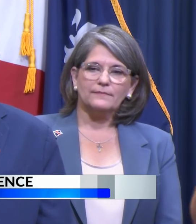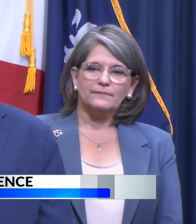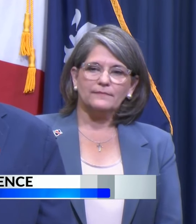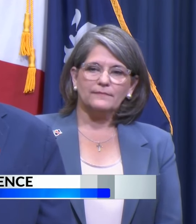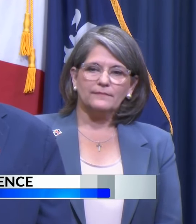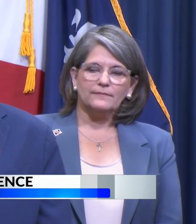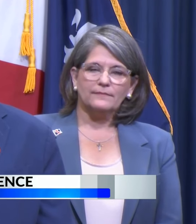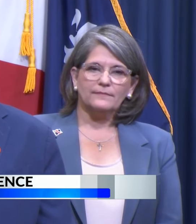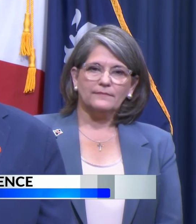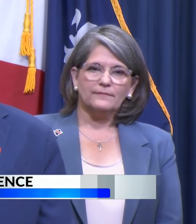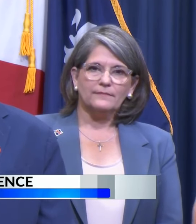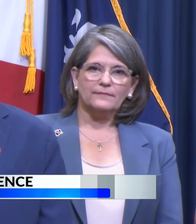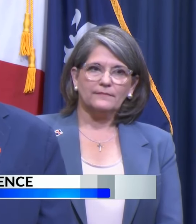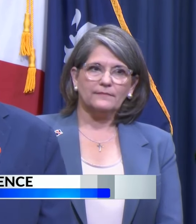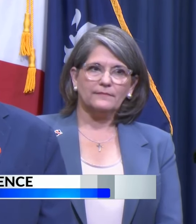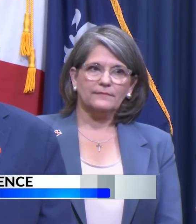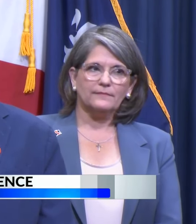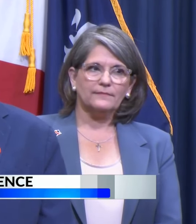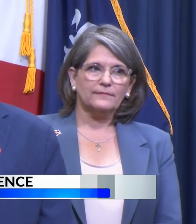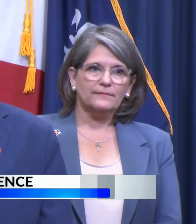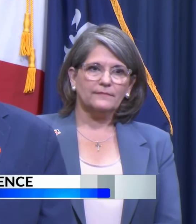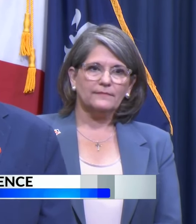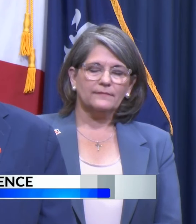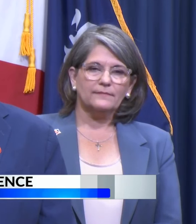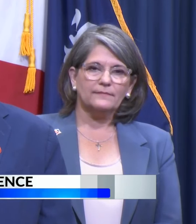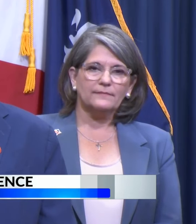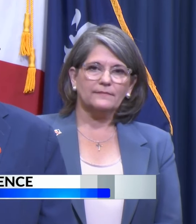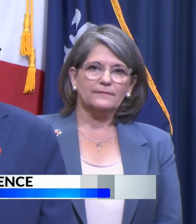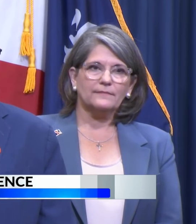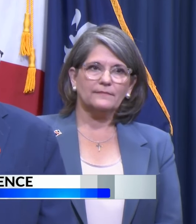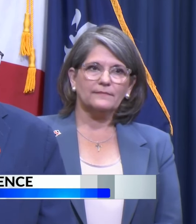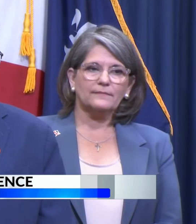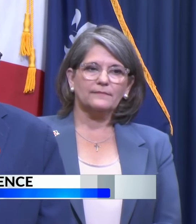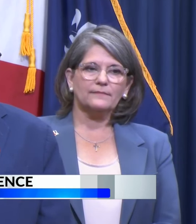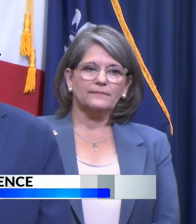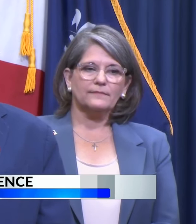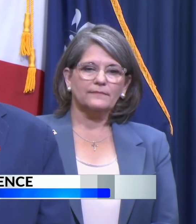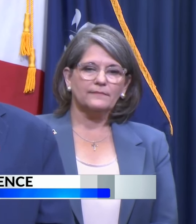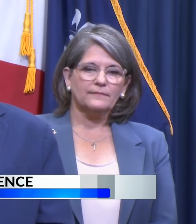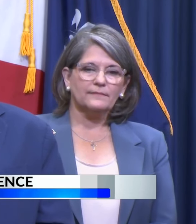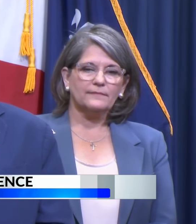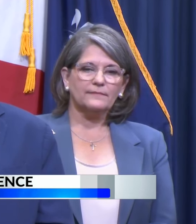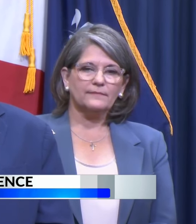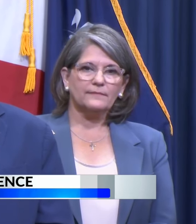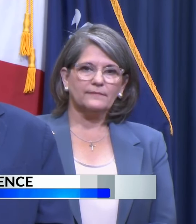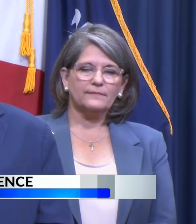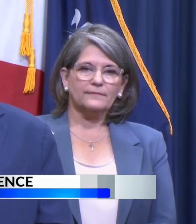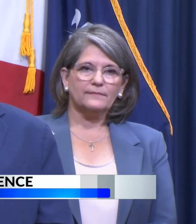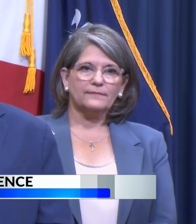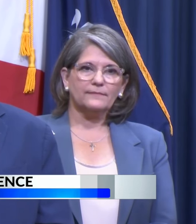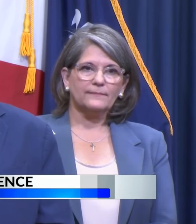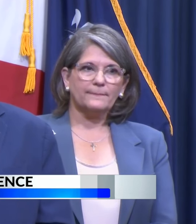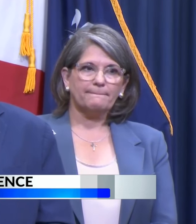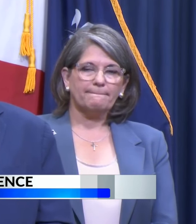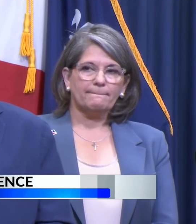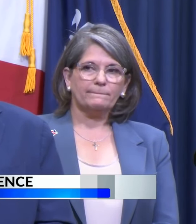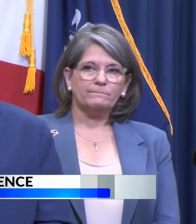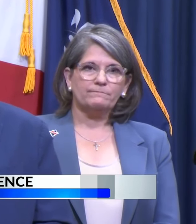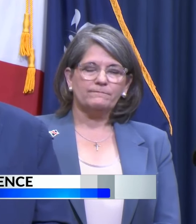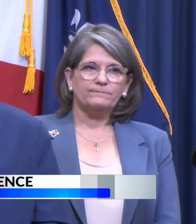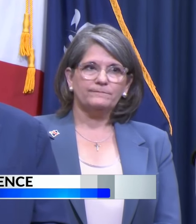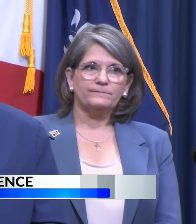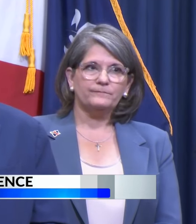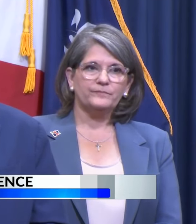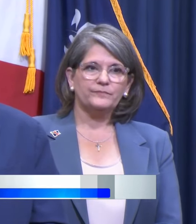and two. We will be closing tomorrow at 3:30 p.m., remain closed all day Wednesday, and we